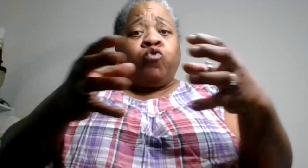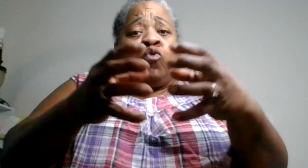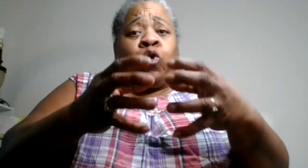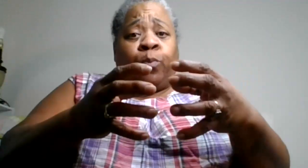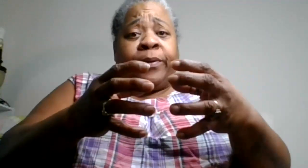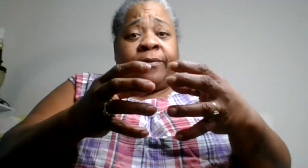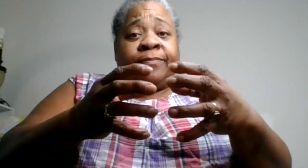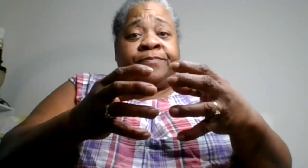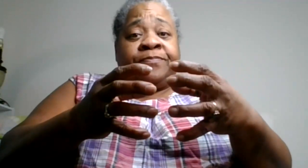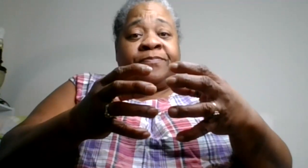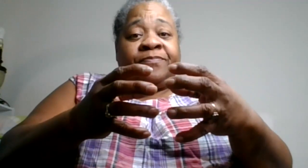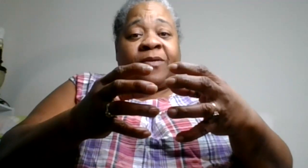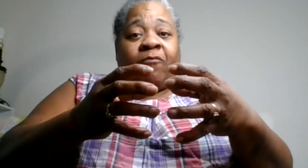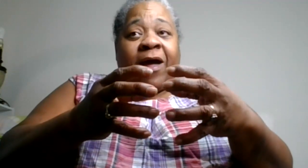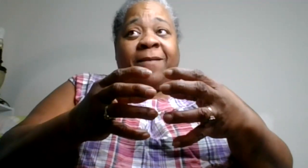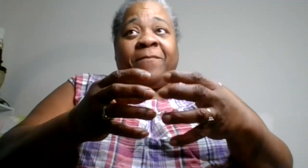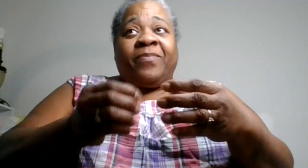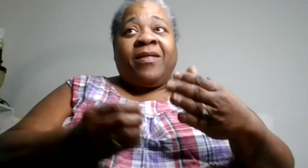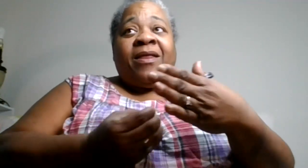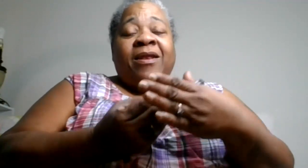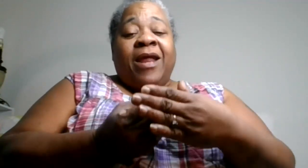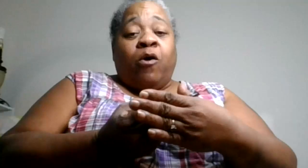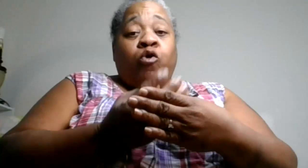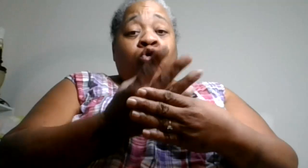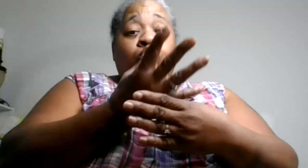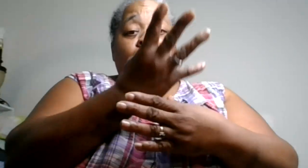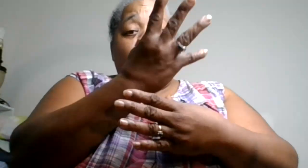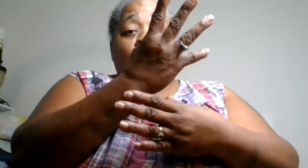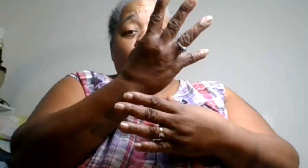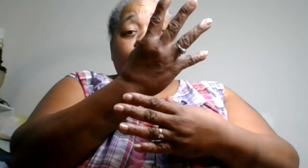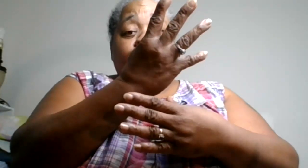group. Right? Now, grow.